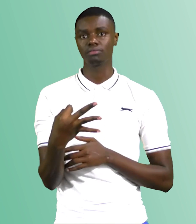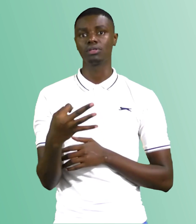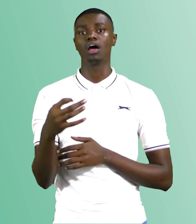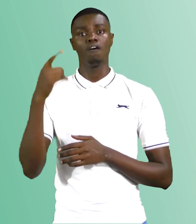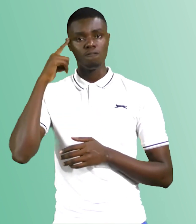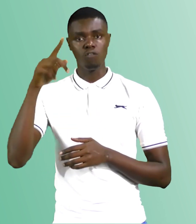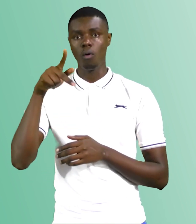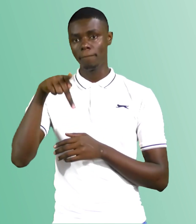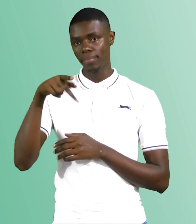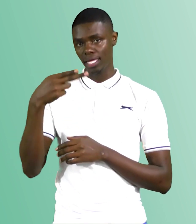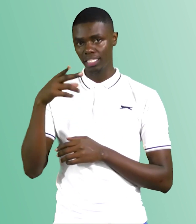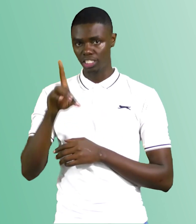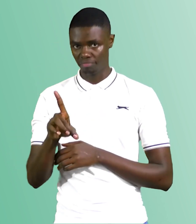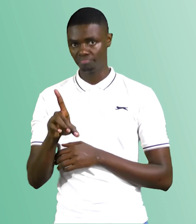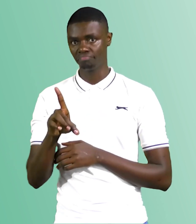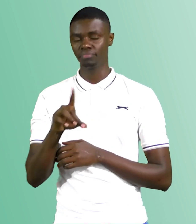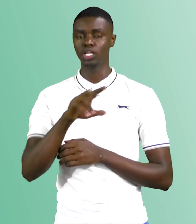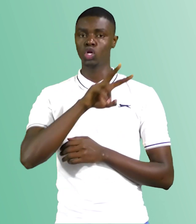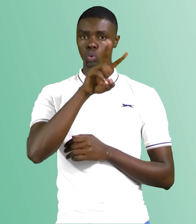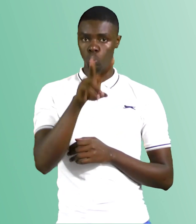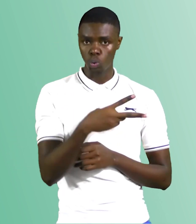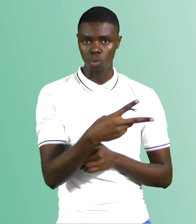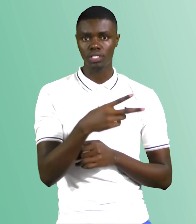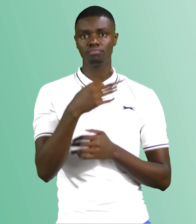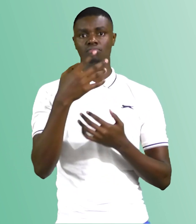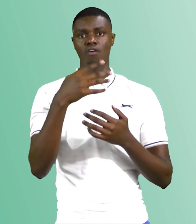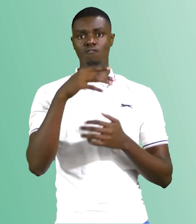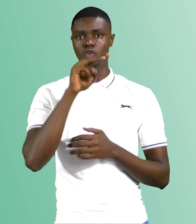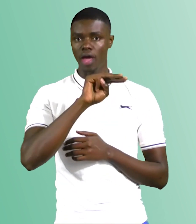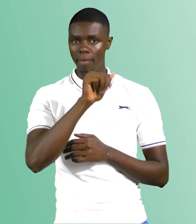shillings for PhD, 2,000 for masters,